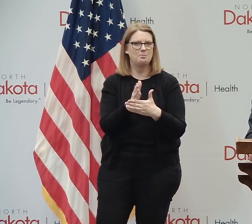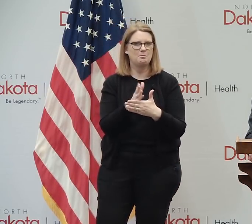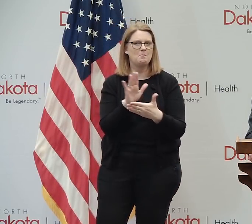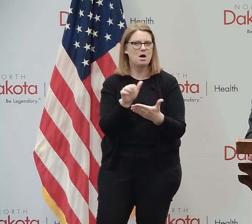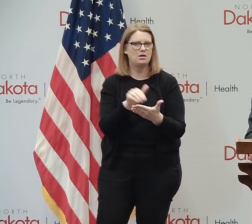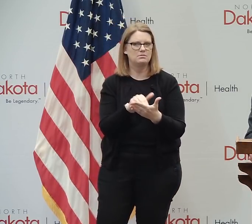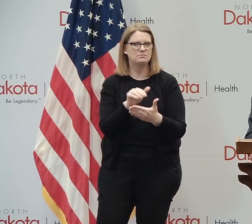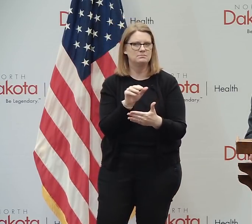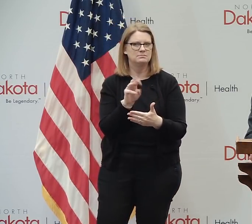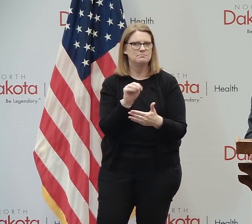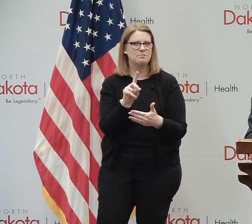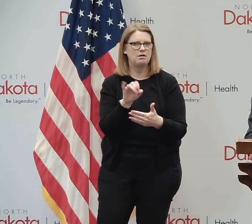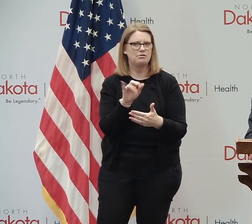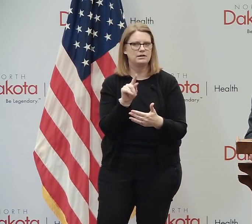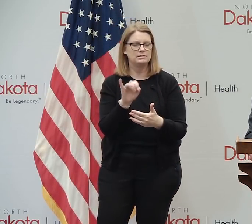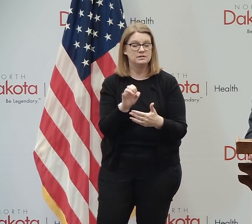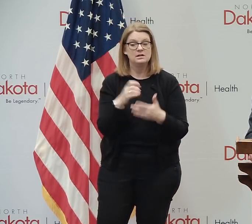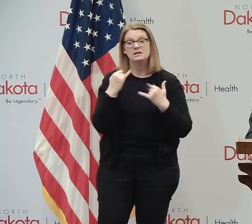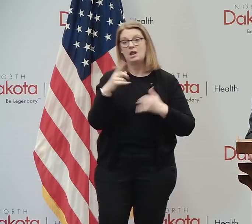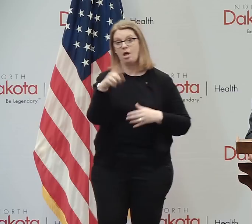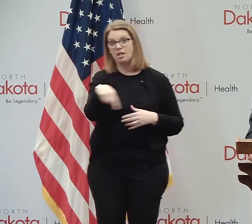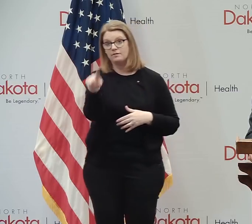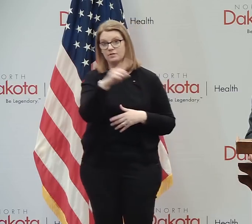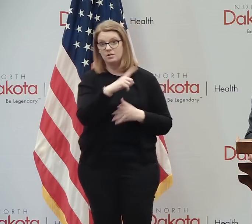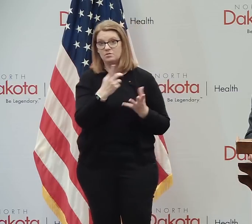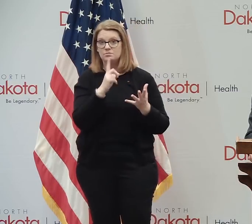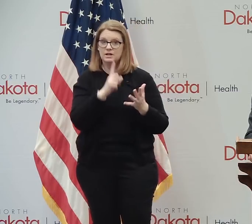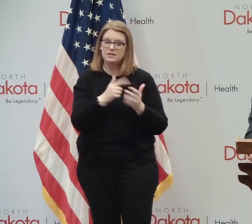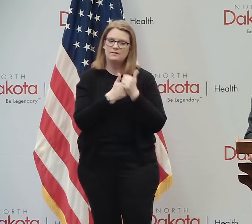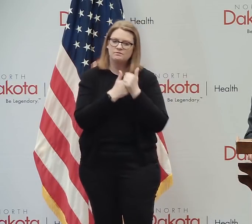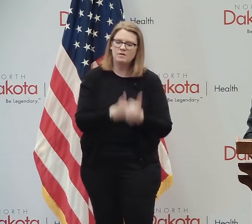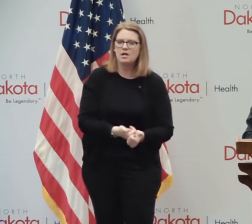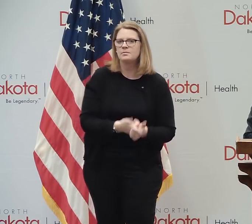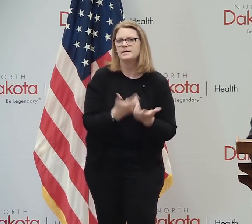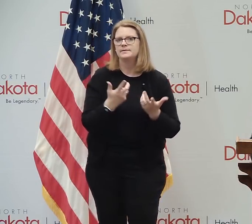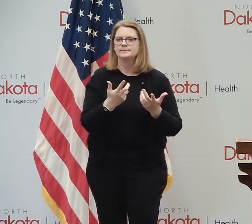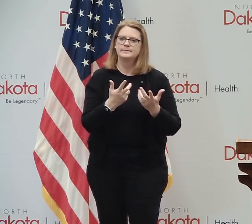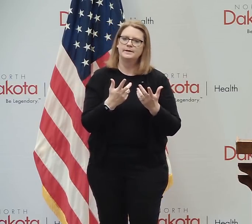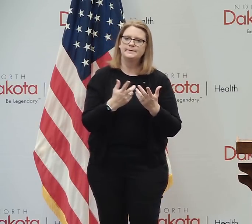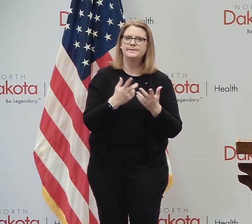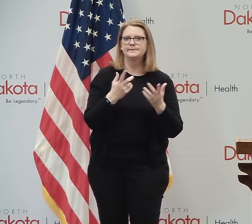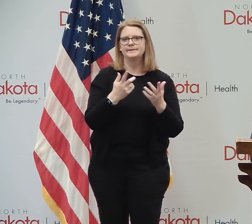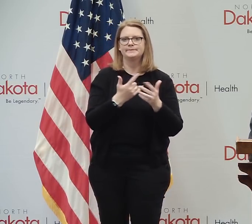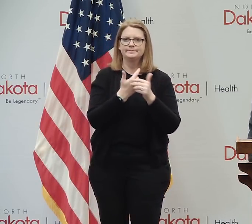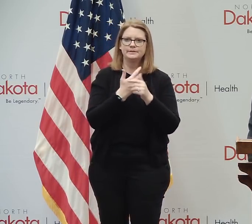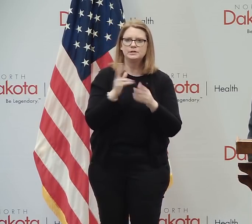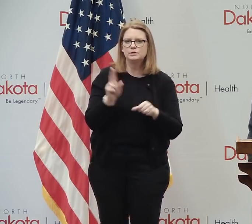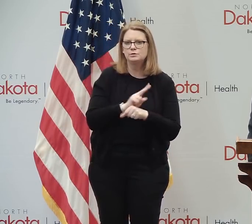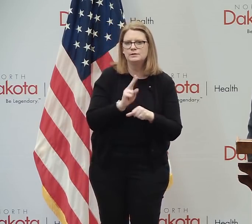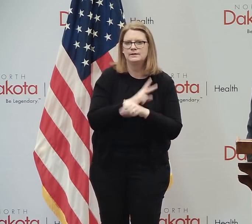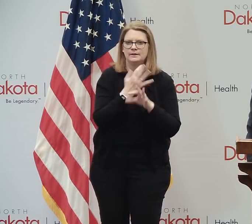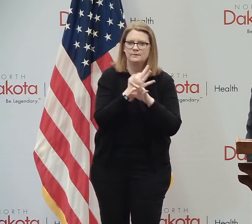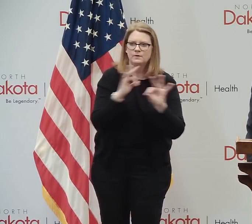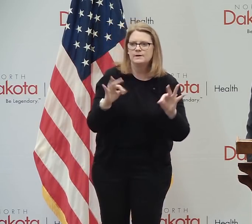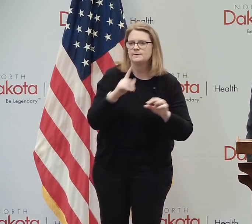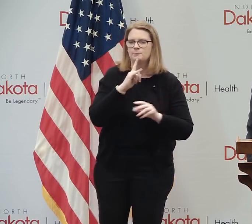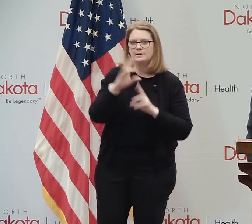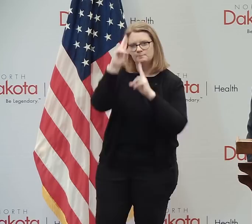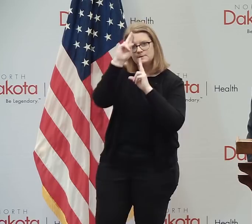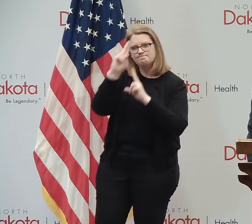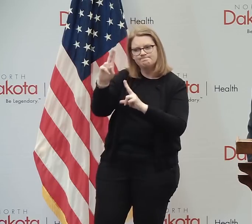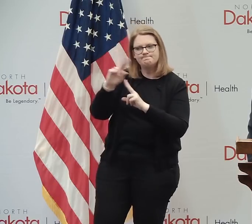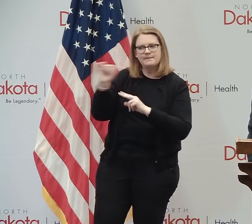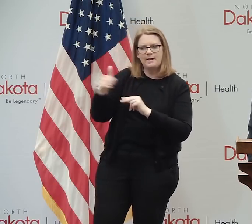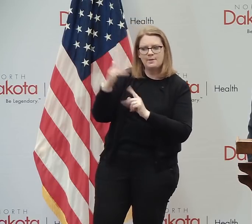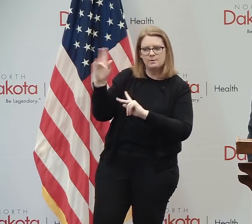responsibility and people exercising their freedoms in a way that's respectful to those around them, we